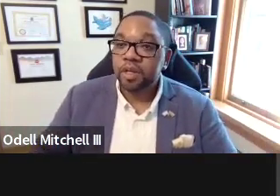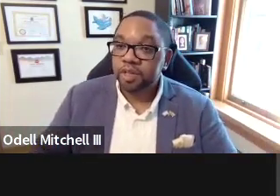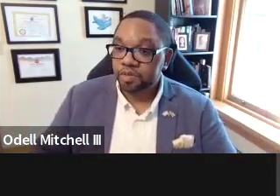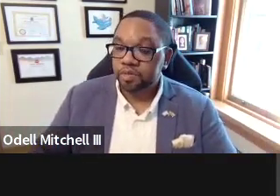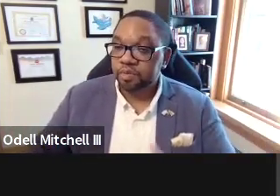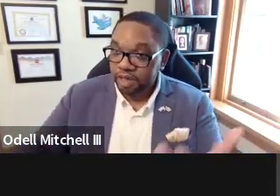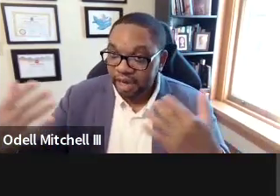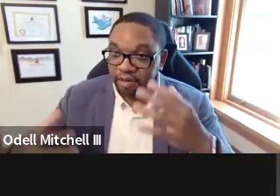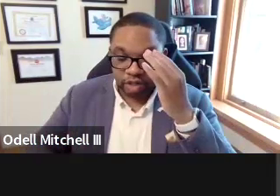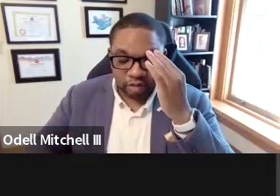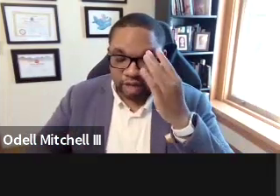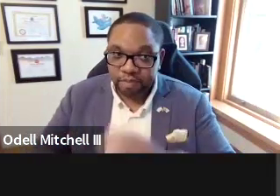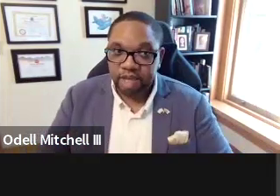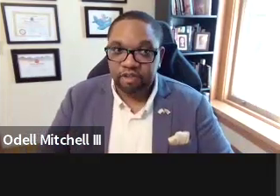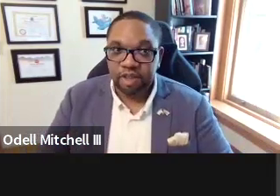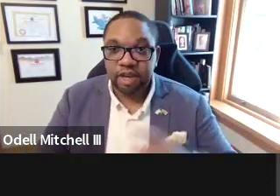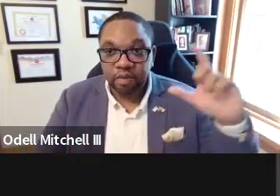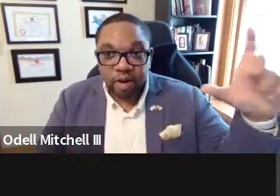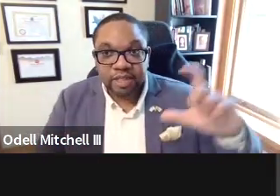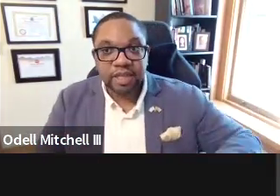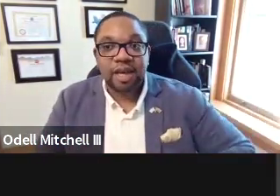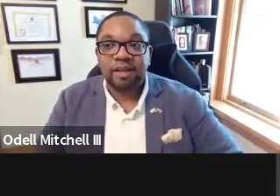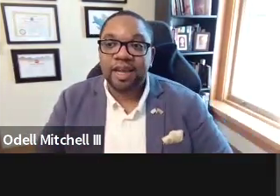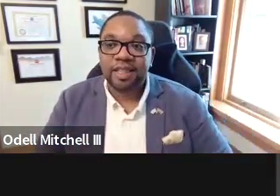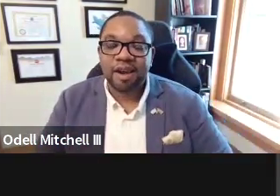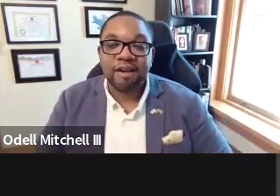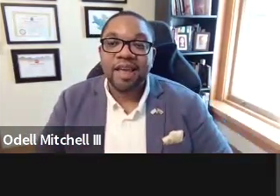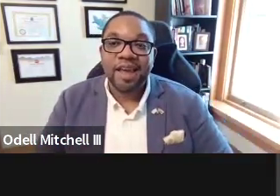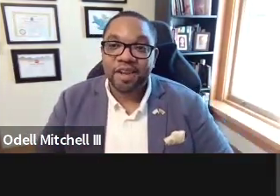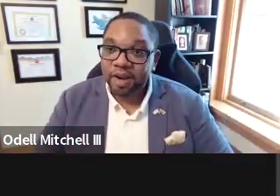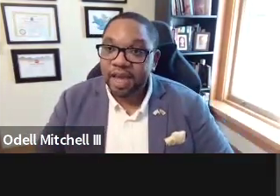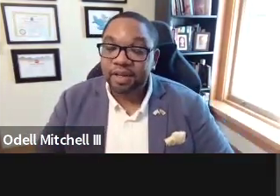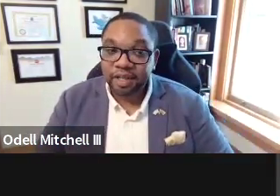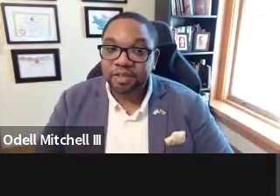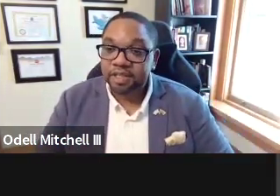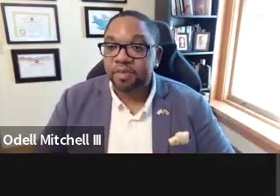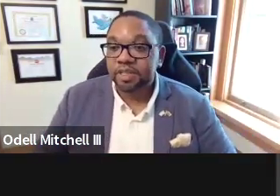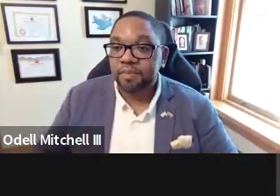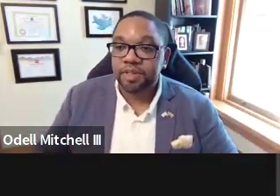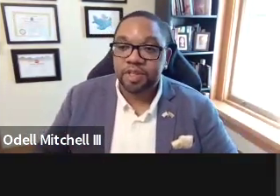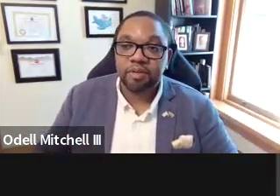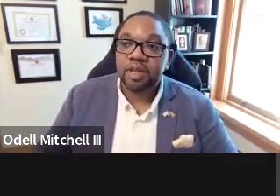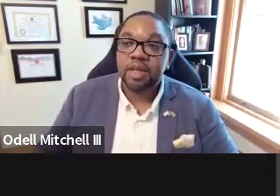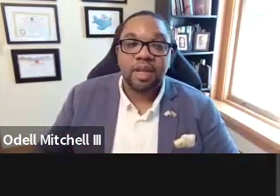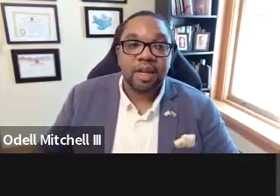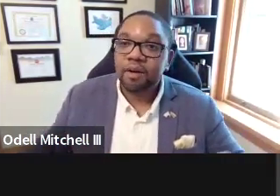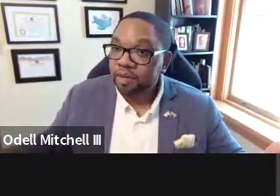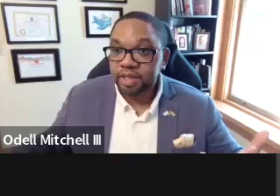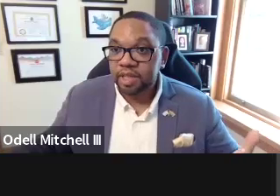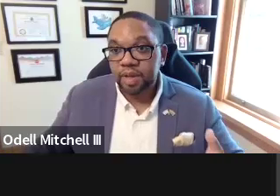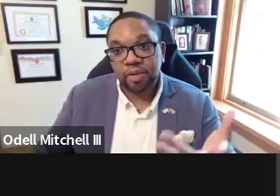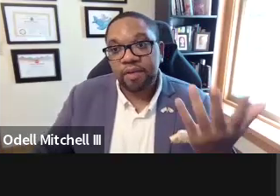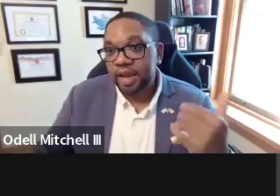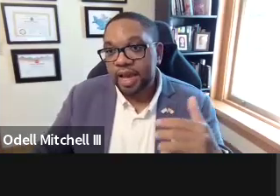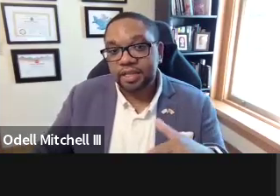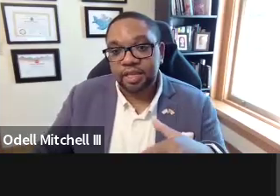able to gain general compensation in that. You want to see it outlined there, and you want to have a clear sense of what's coming to you. Now, the